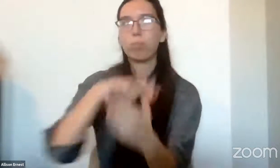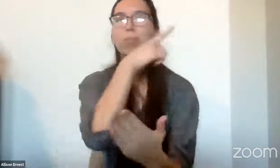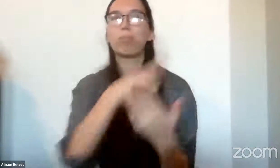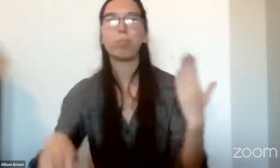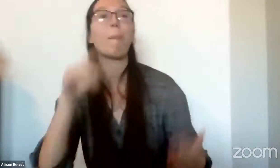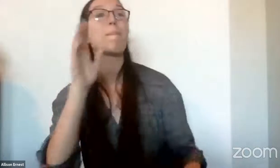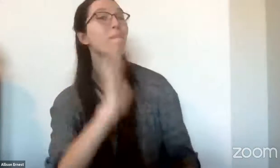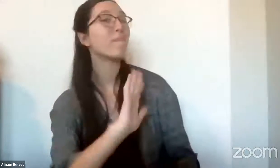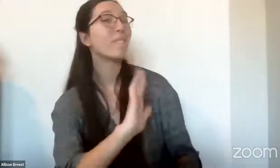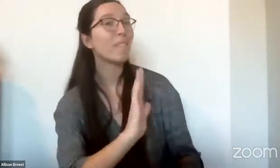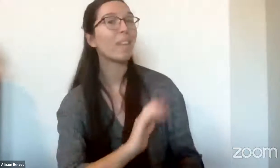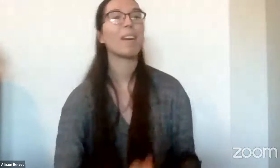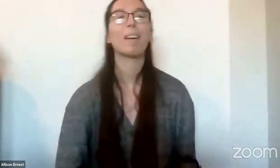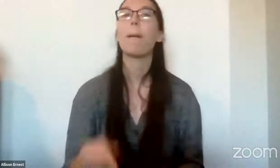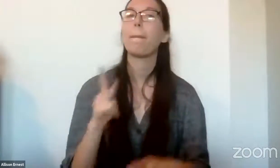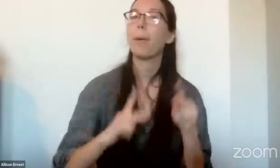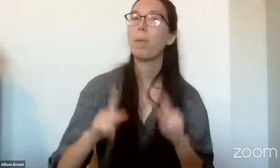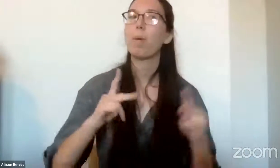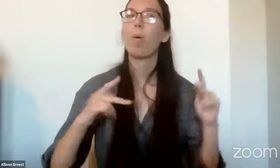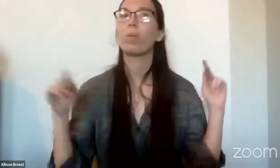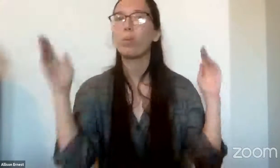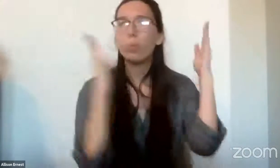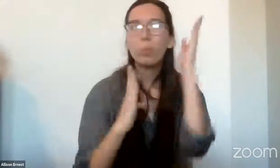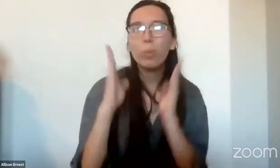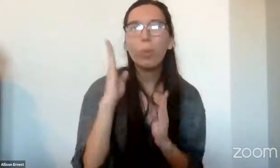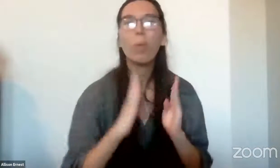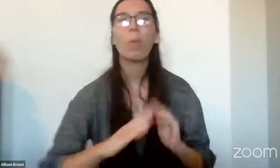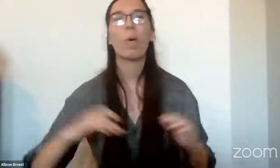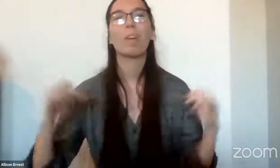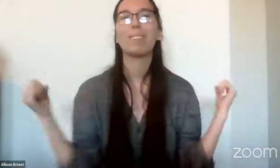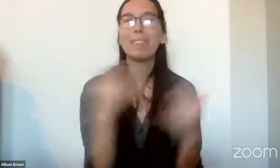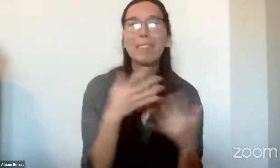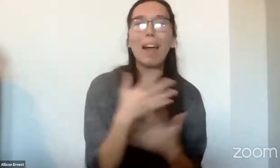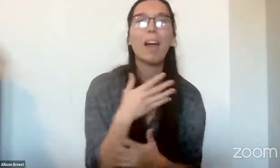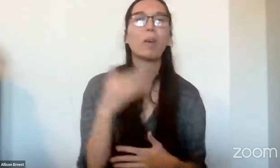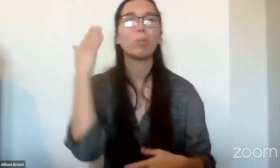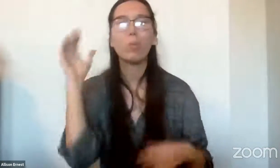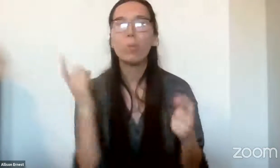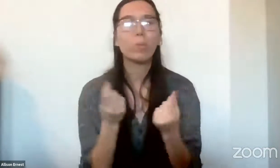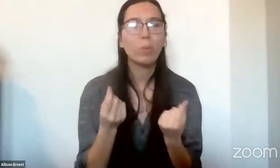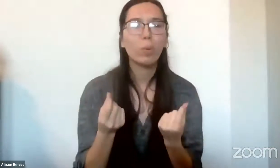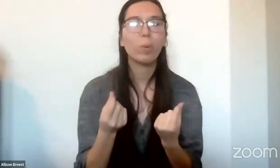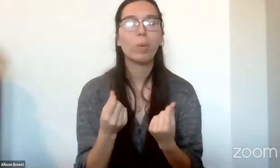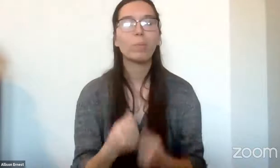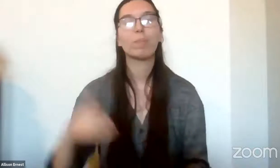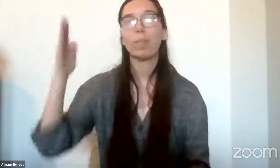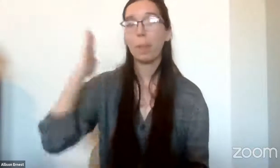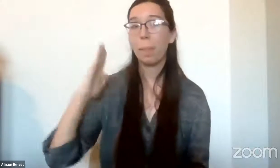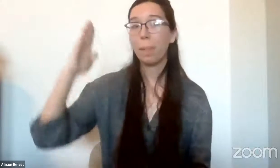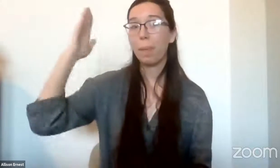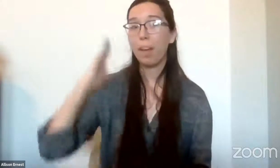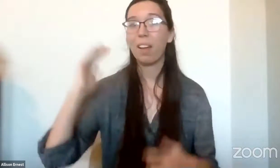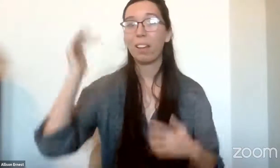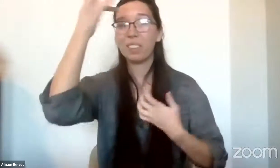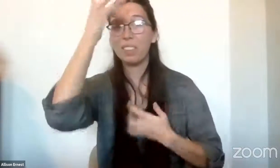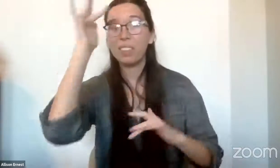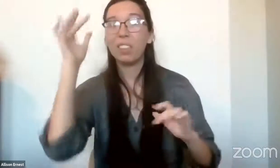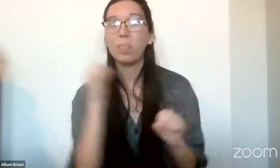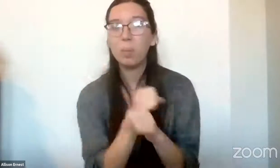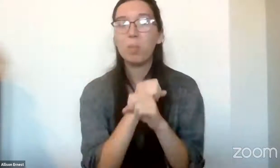week, and Ray said that her priest sent the COVID Carols collection out to the